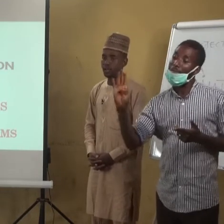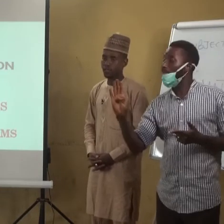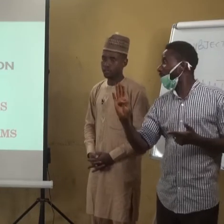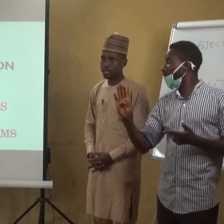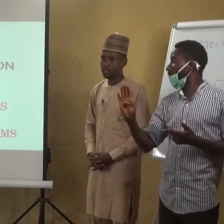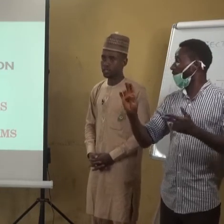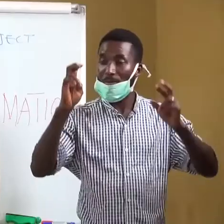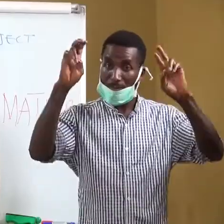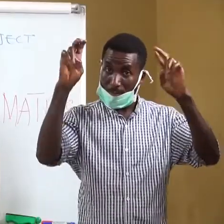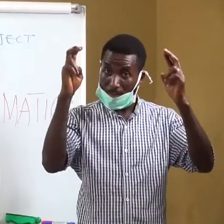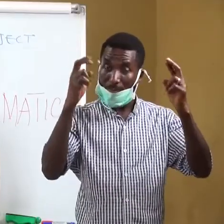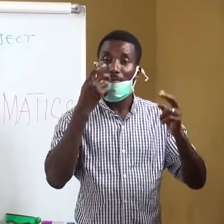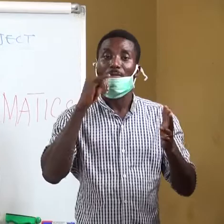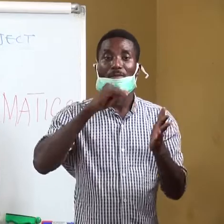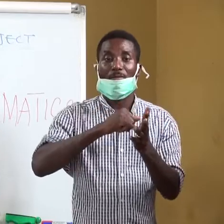cardinality of a set,